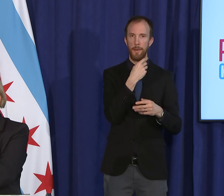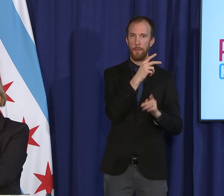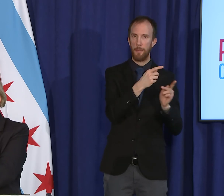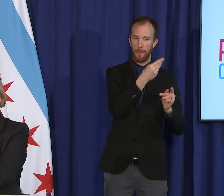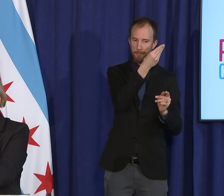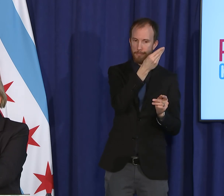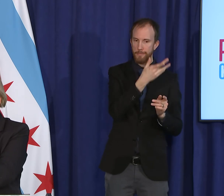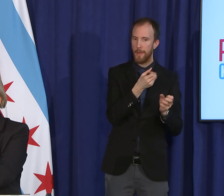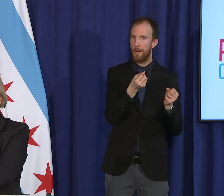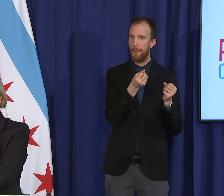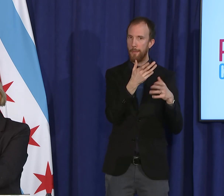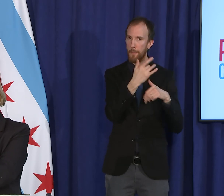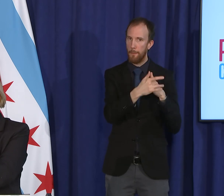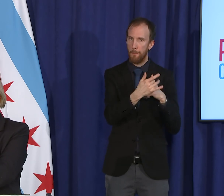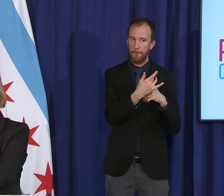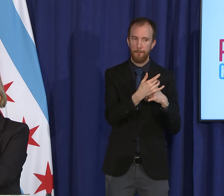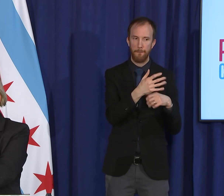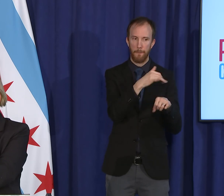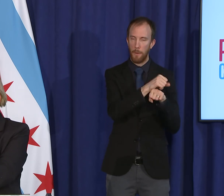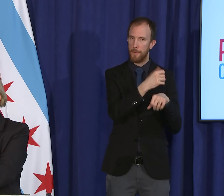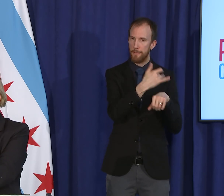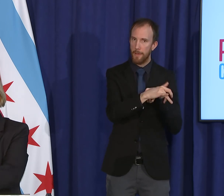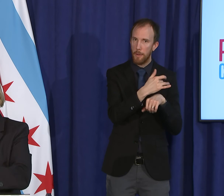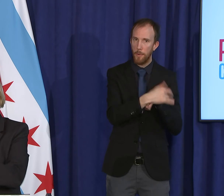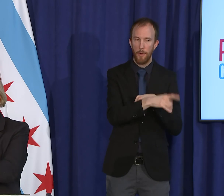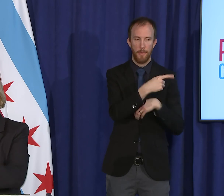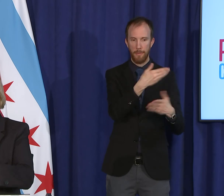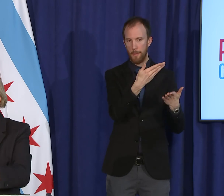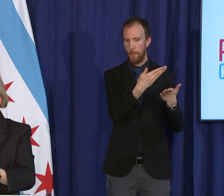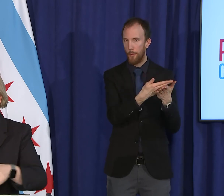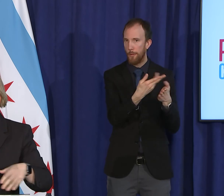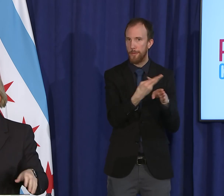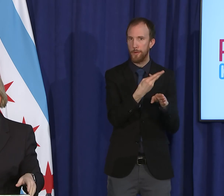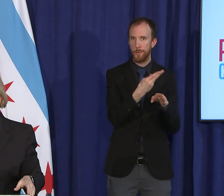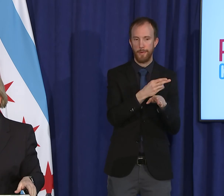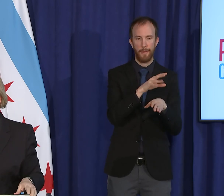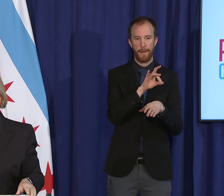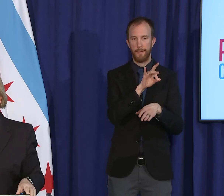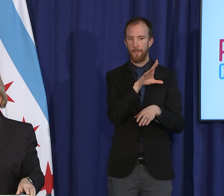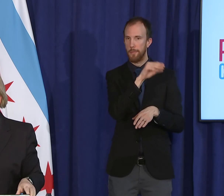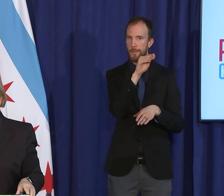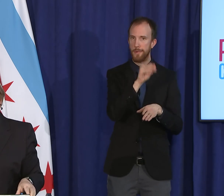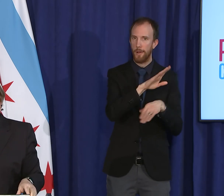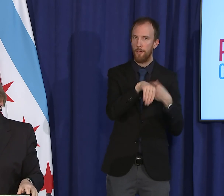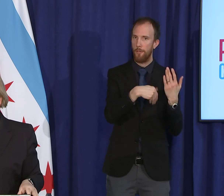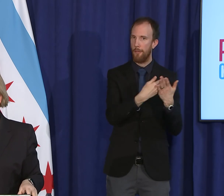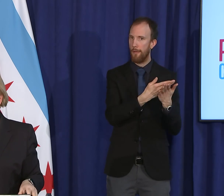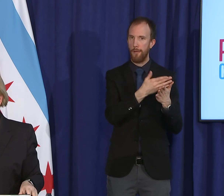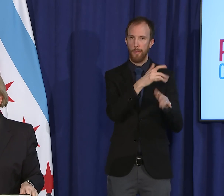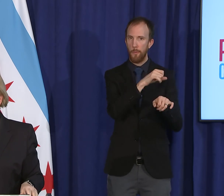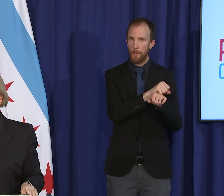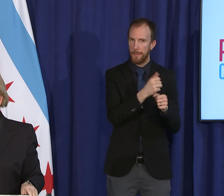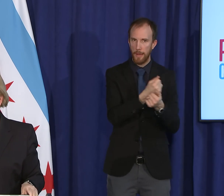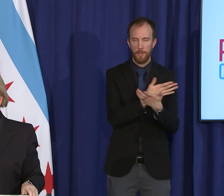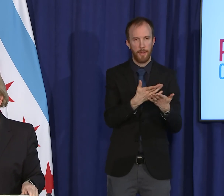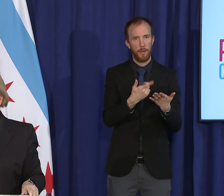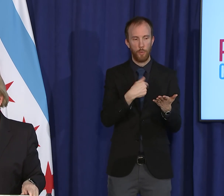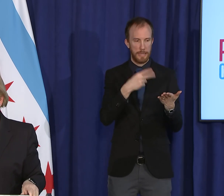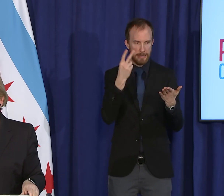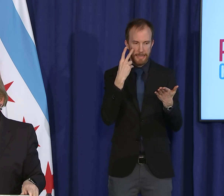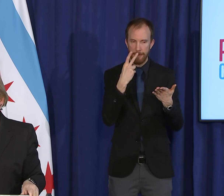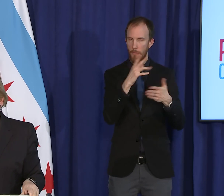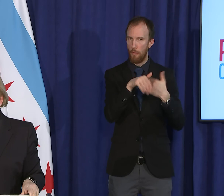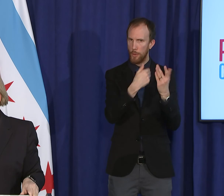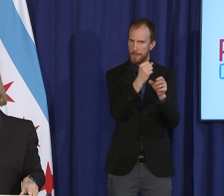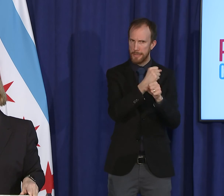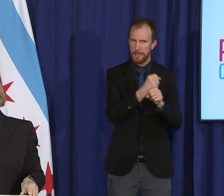been using 85% or more of their appointments each week. So we have a lot behind the scenes going on. We are not wasting vaccine here in Chicago,